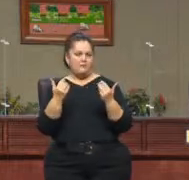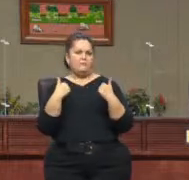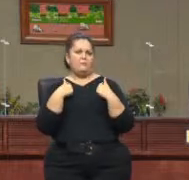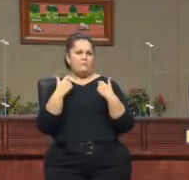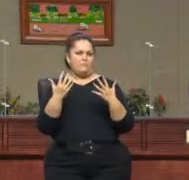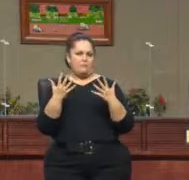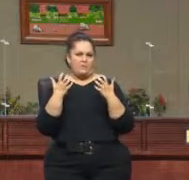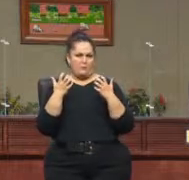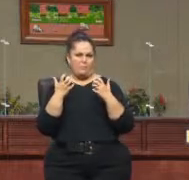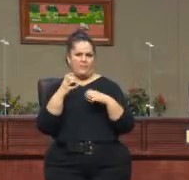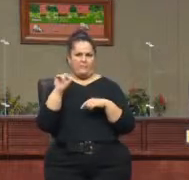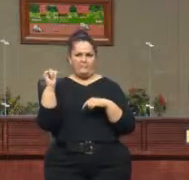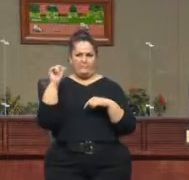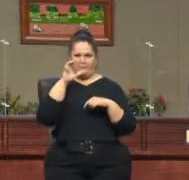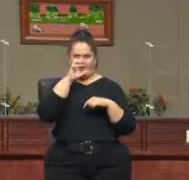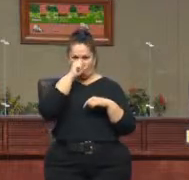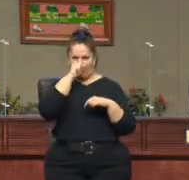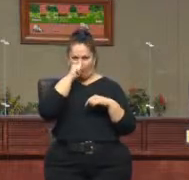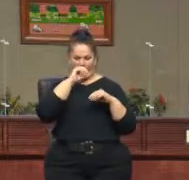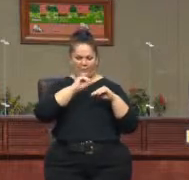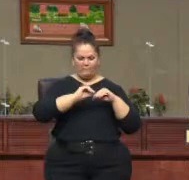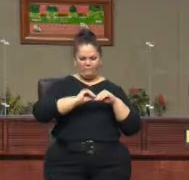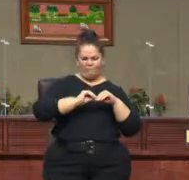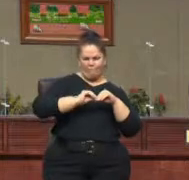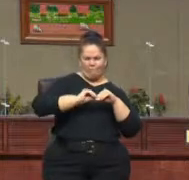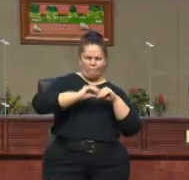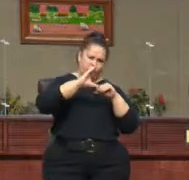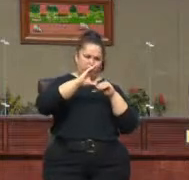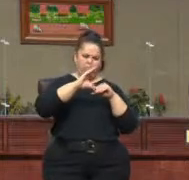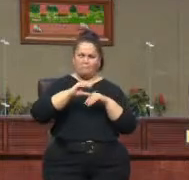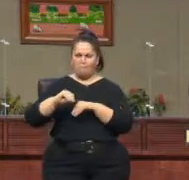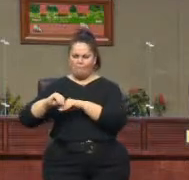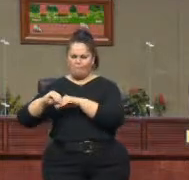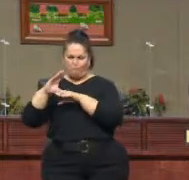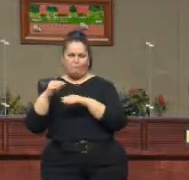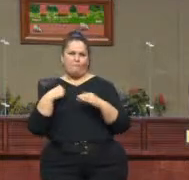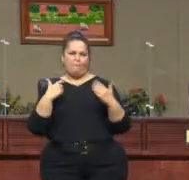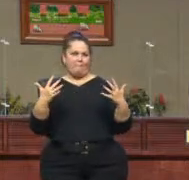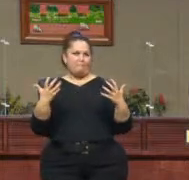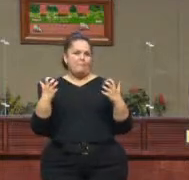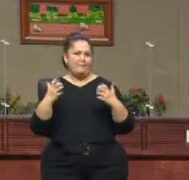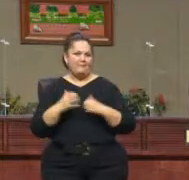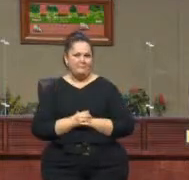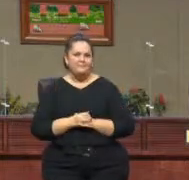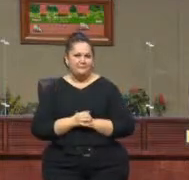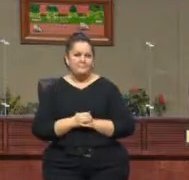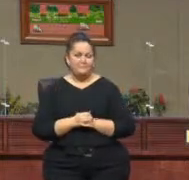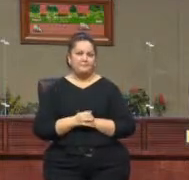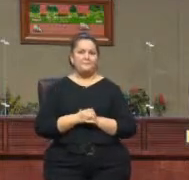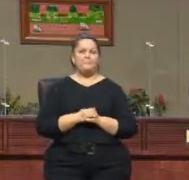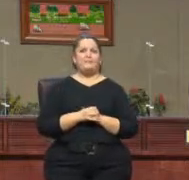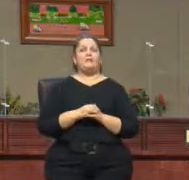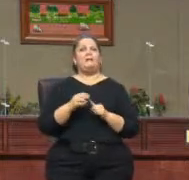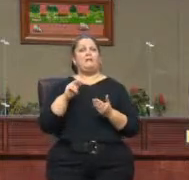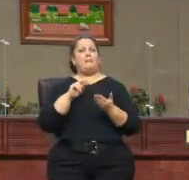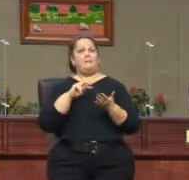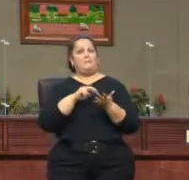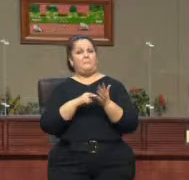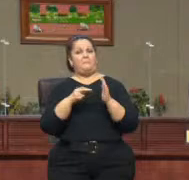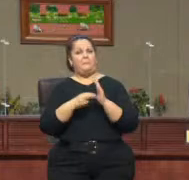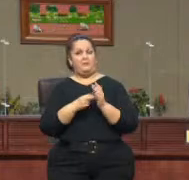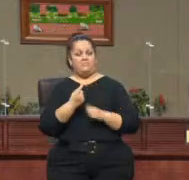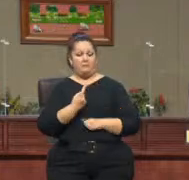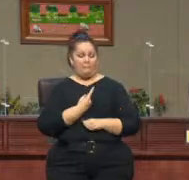graphic completely a solid orange. In other words, this is a community-wide